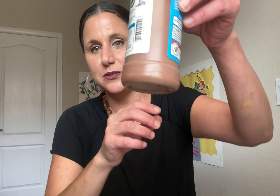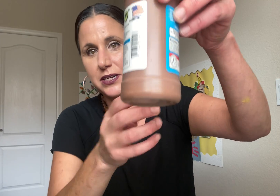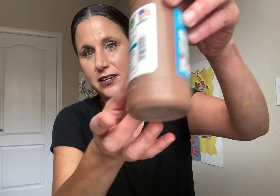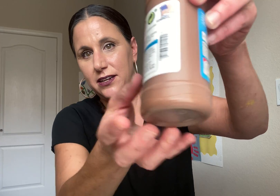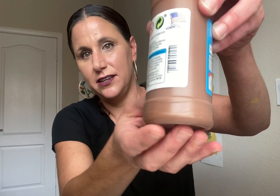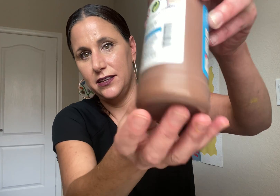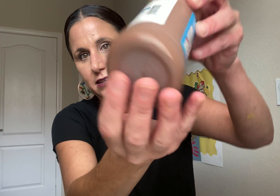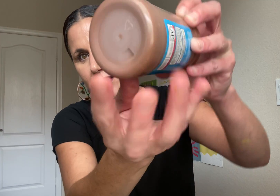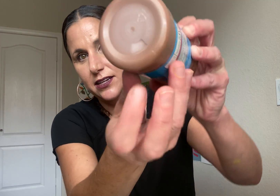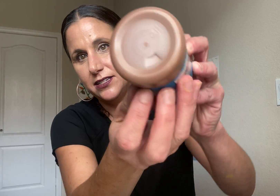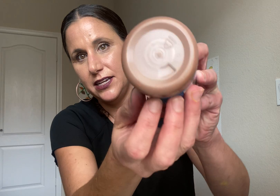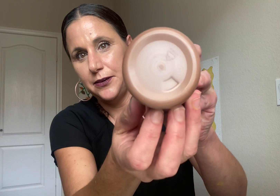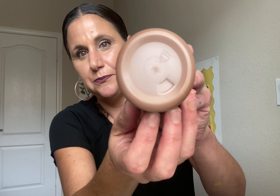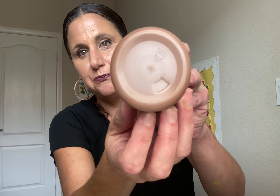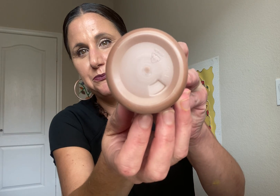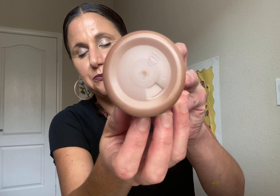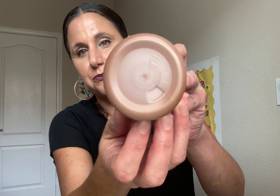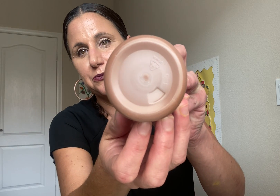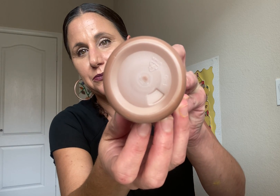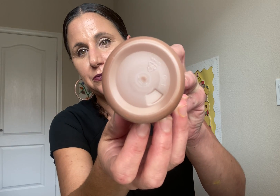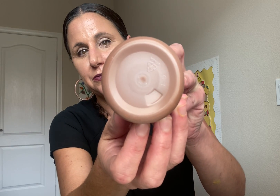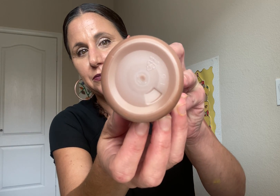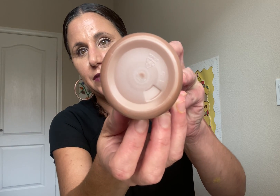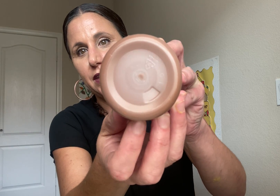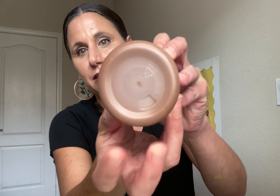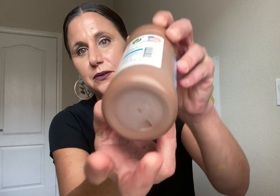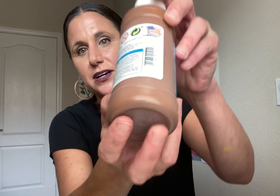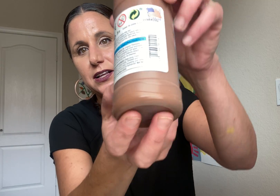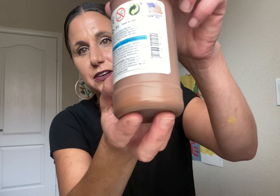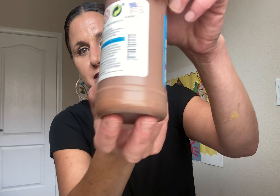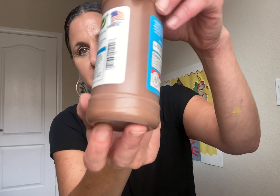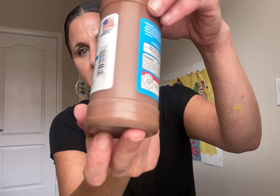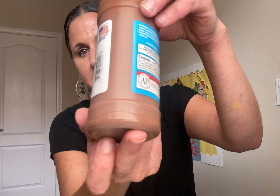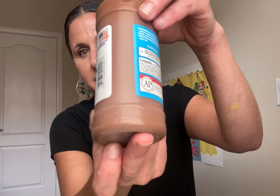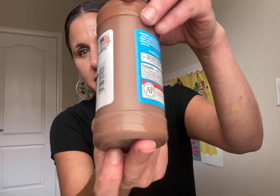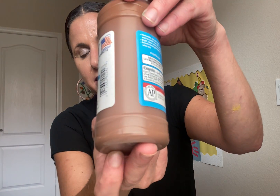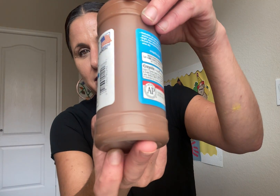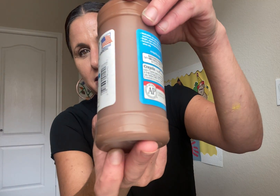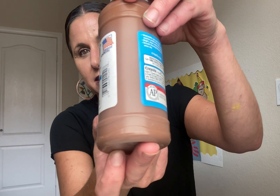one. See it? What color is